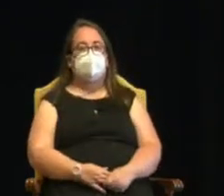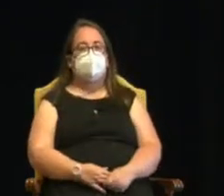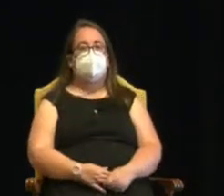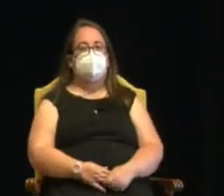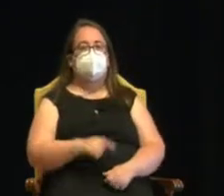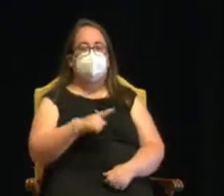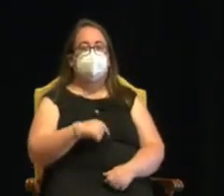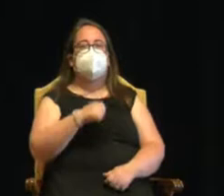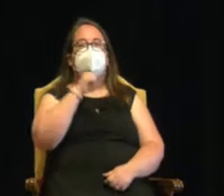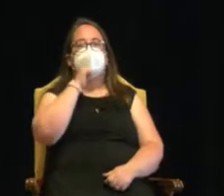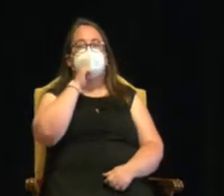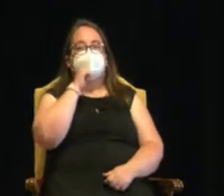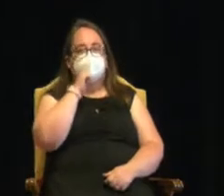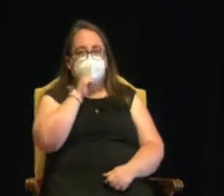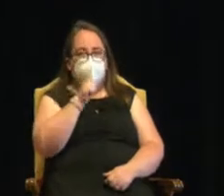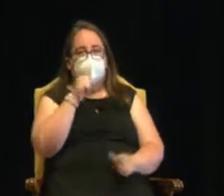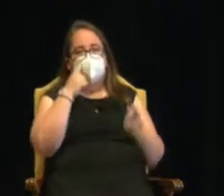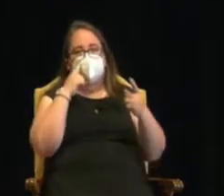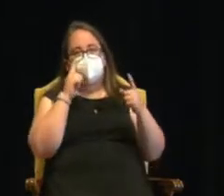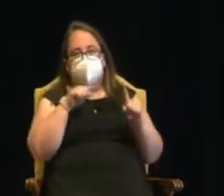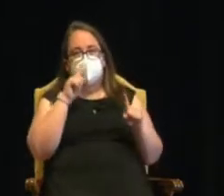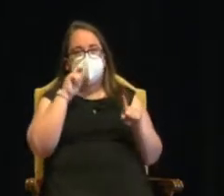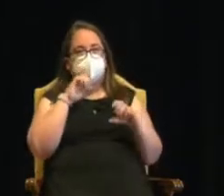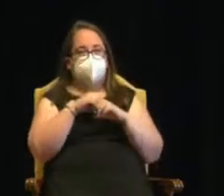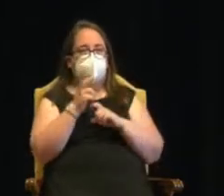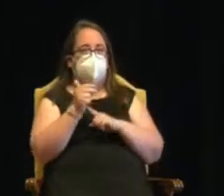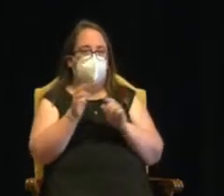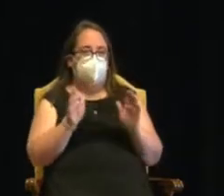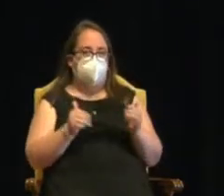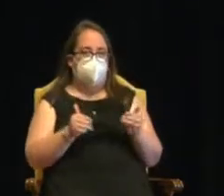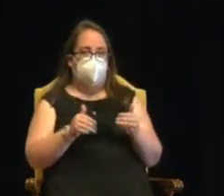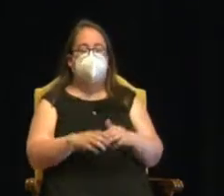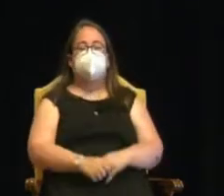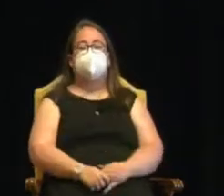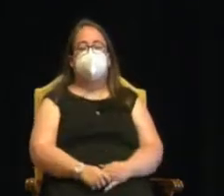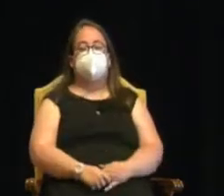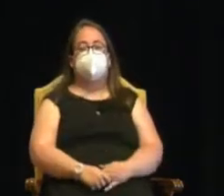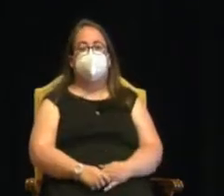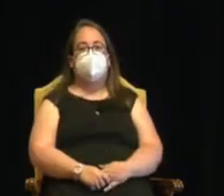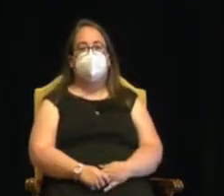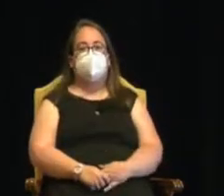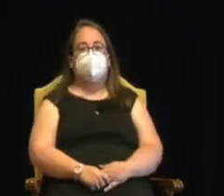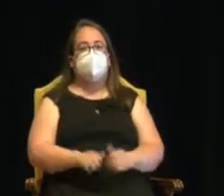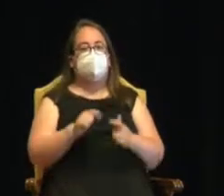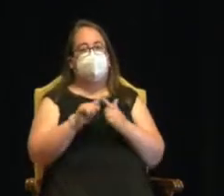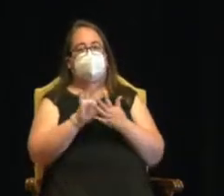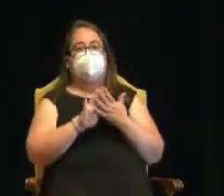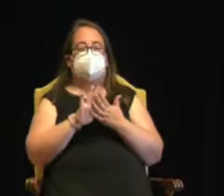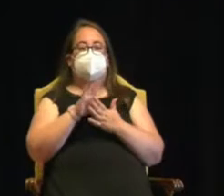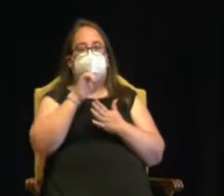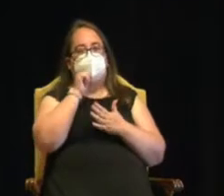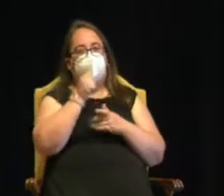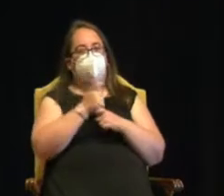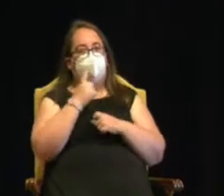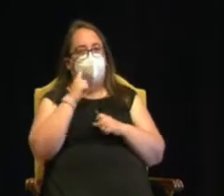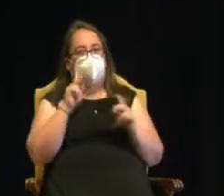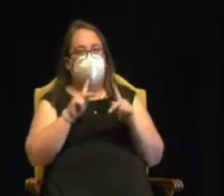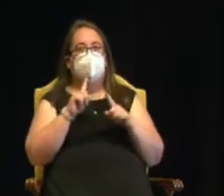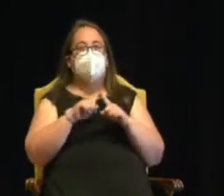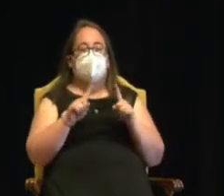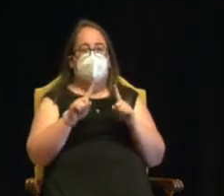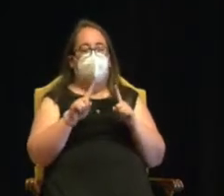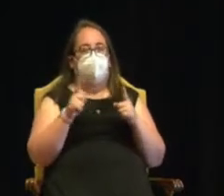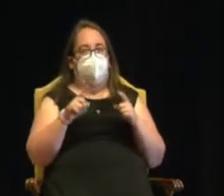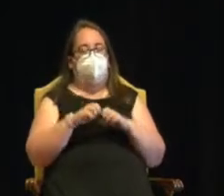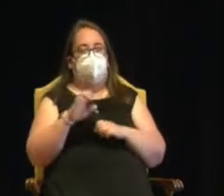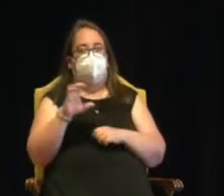in a hotel room. That's definitely, I mean, so I'm trying to be a little non-spoilers here, but the scene in Columbus,